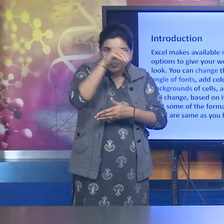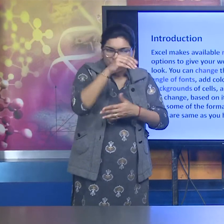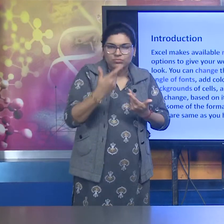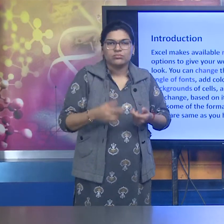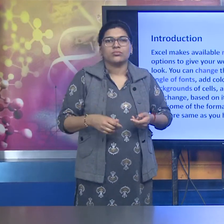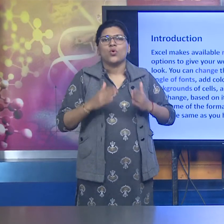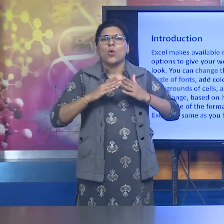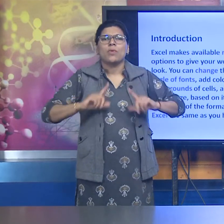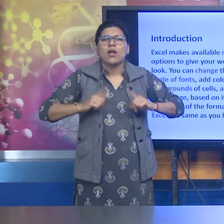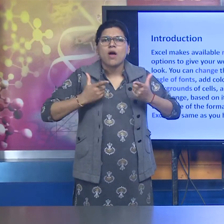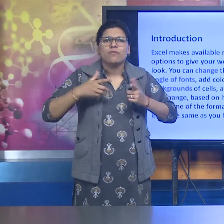polished